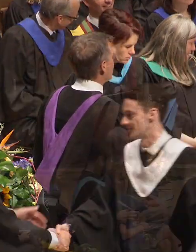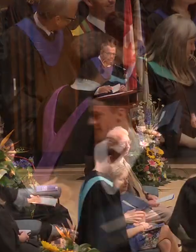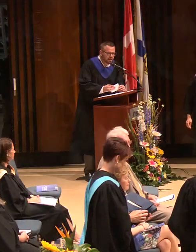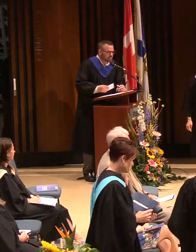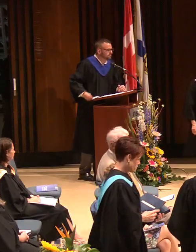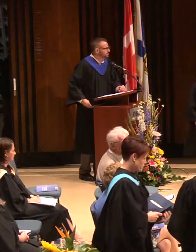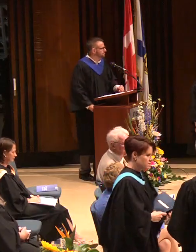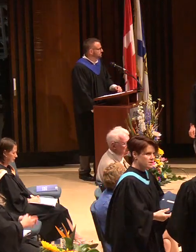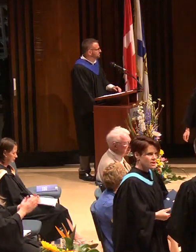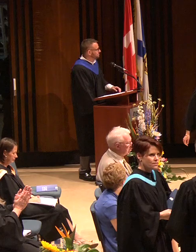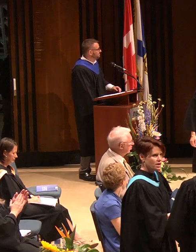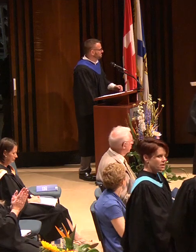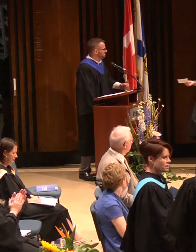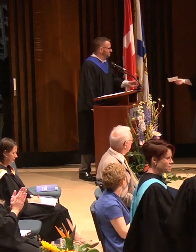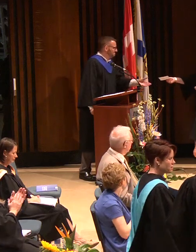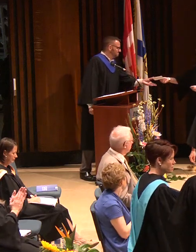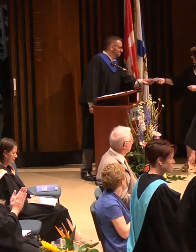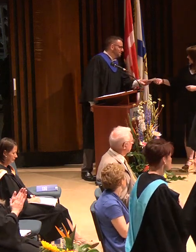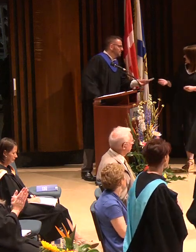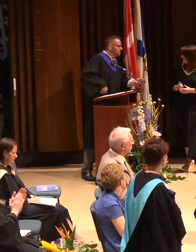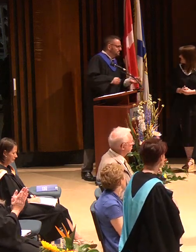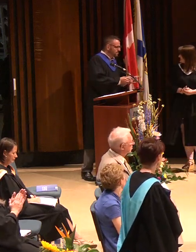Stephanie McKay.